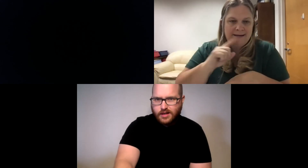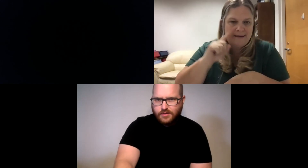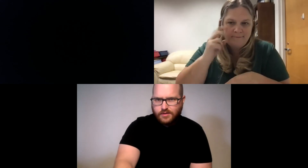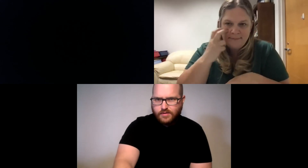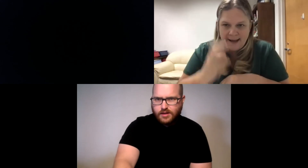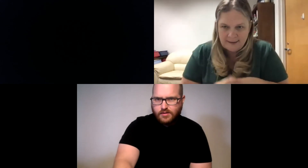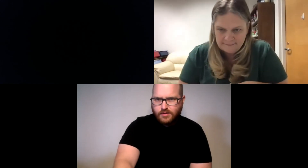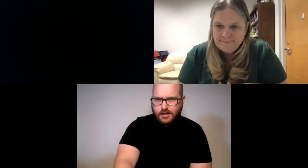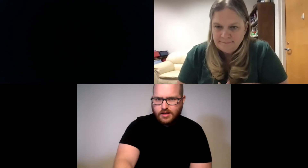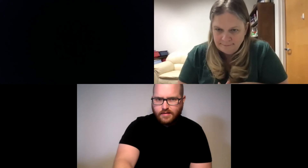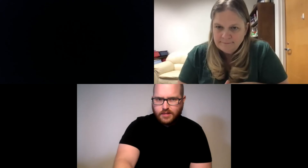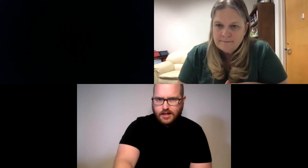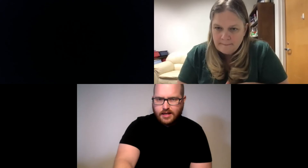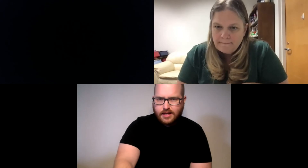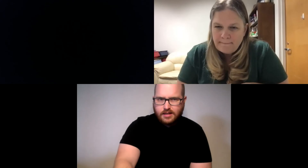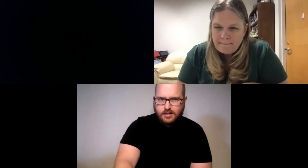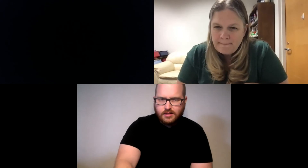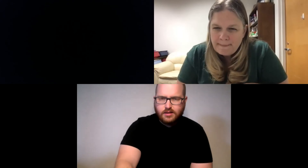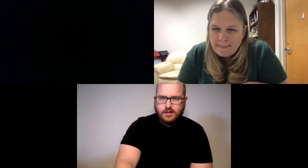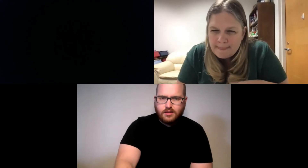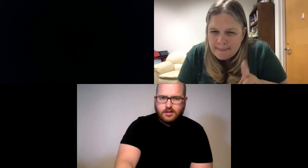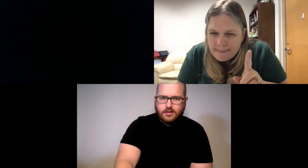are deaf and hard of hearing and deaf blind.